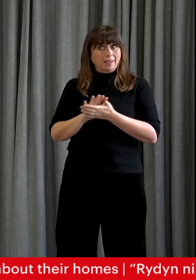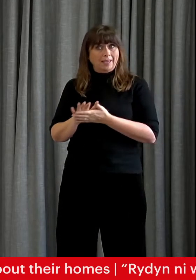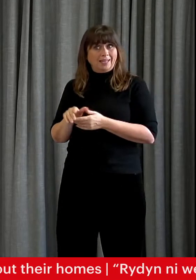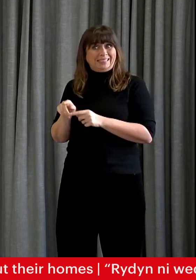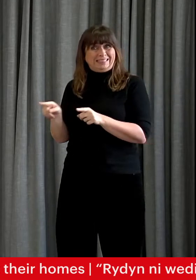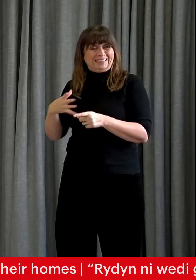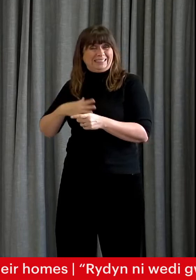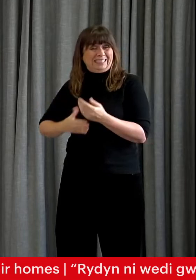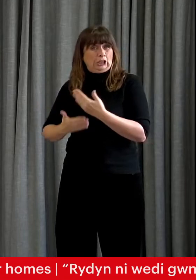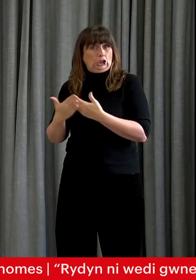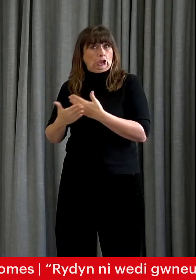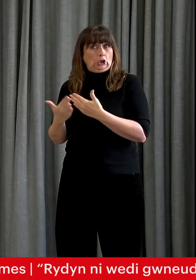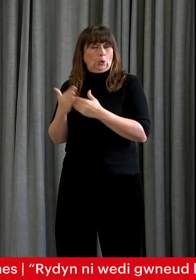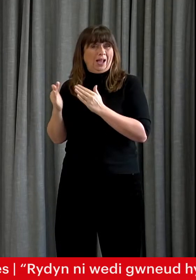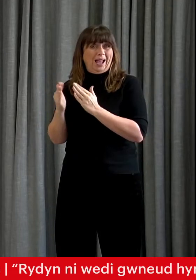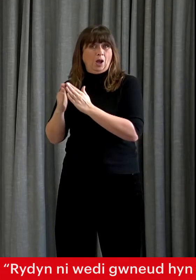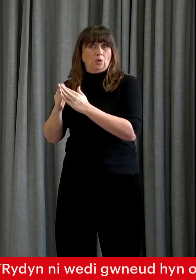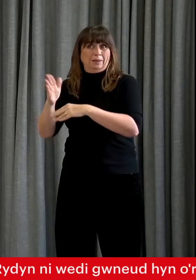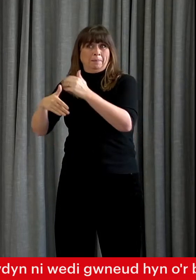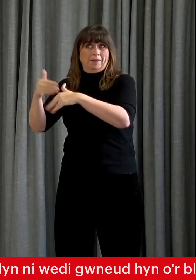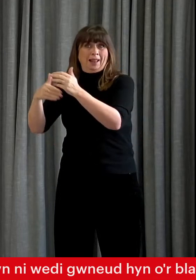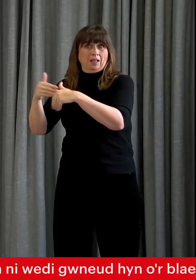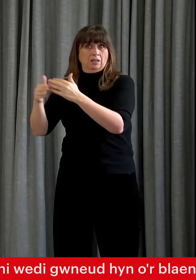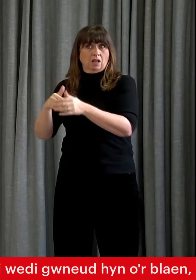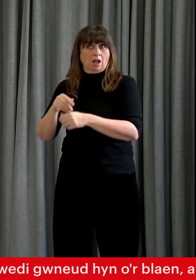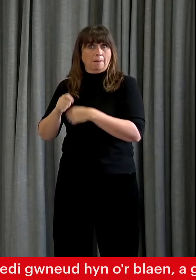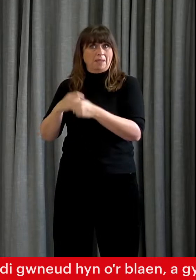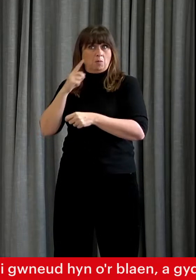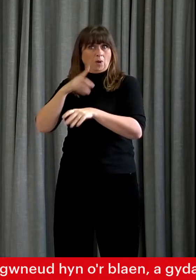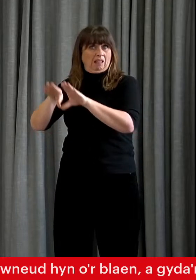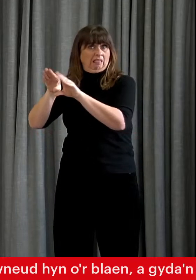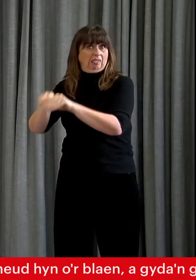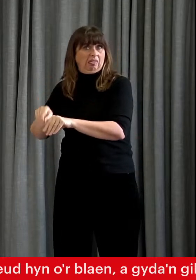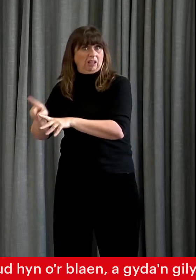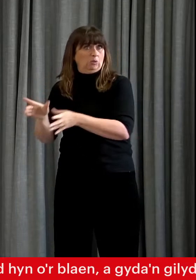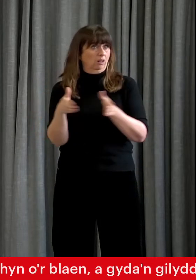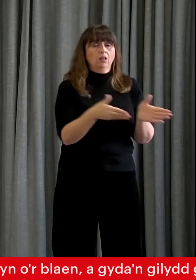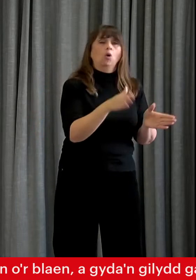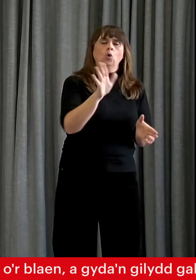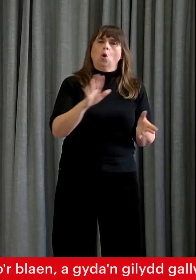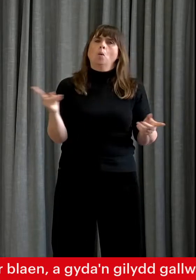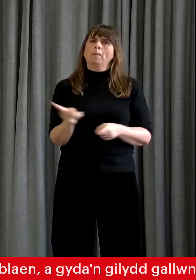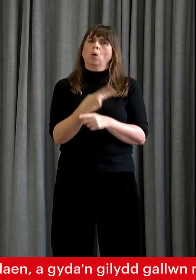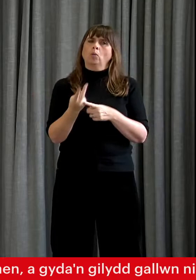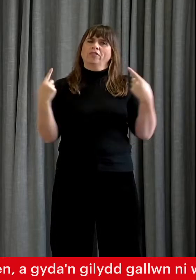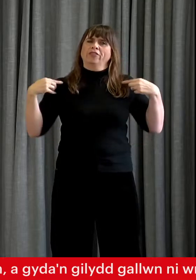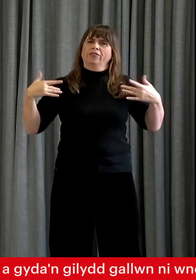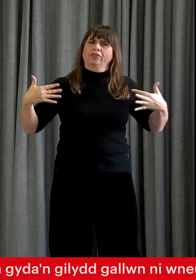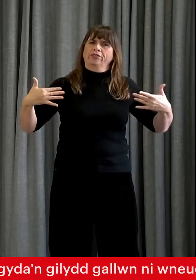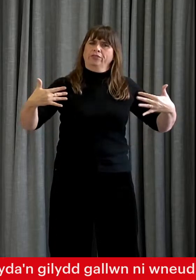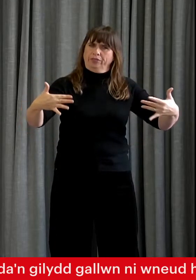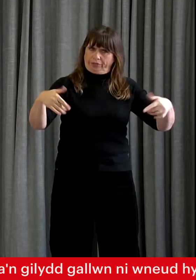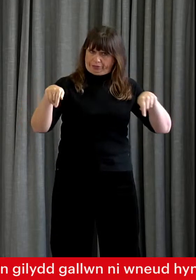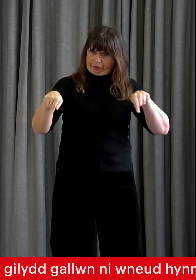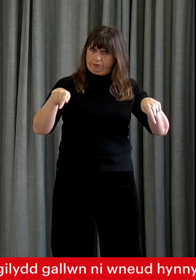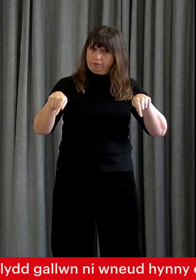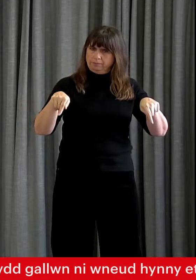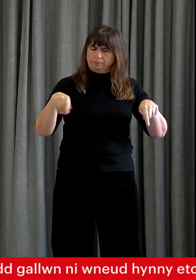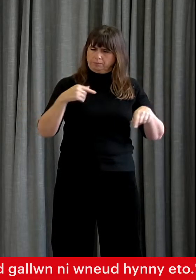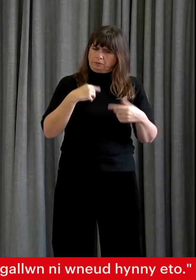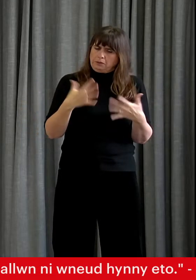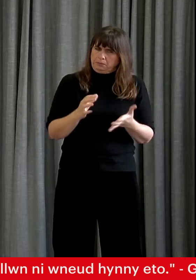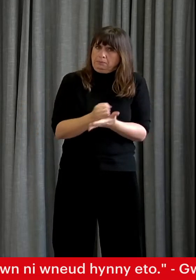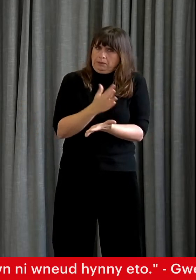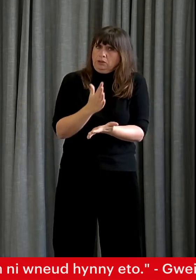real need for more social housing in the first place? Oh, absolutely not. This is to go alongside the new build programme. We've already made sure that the